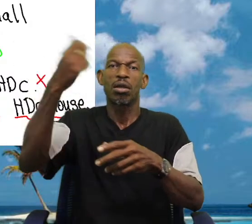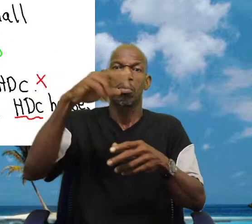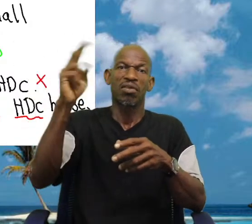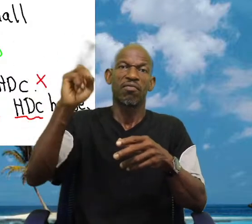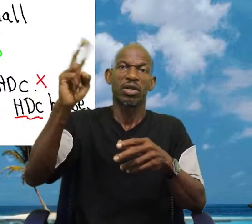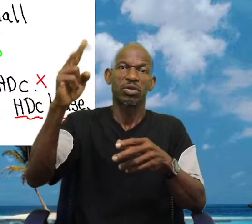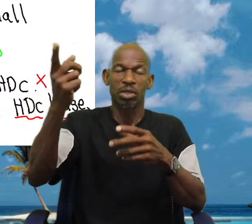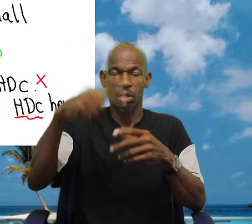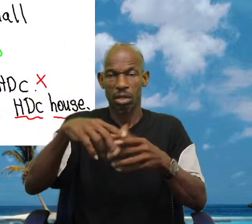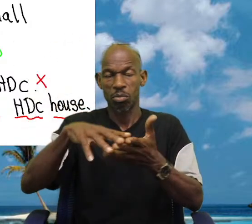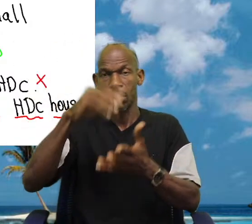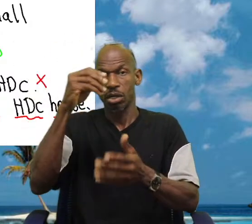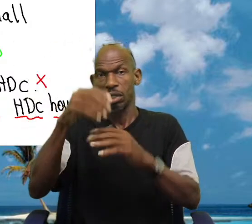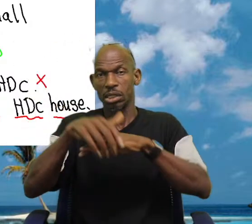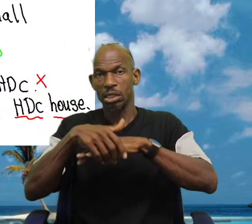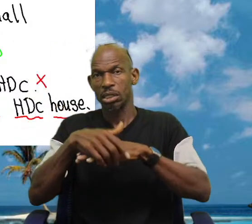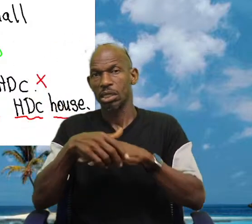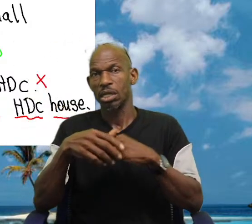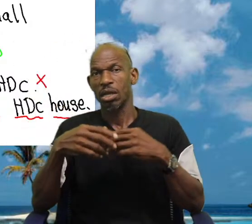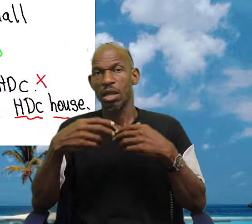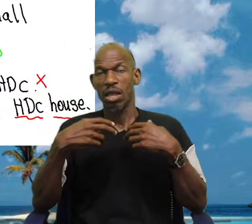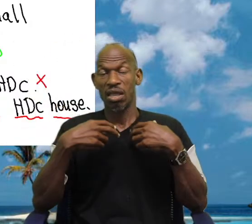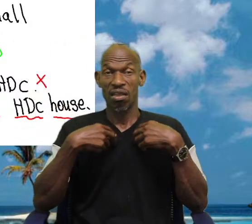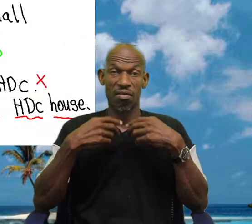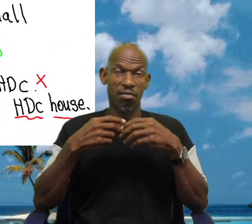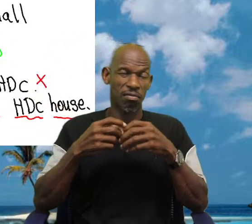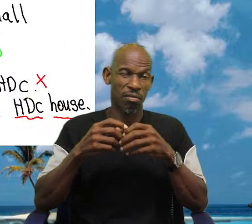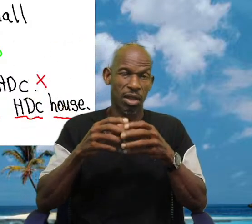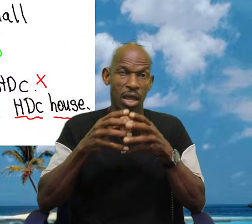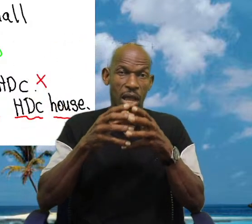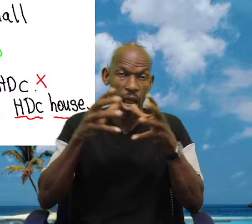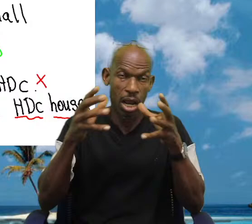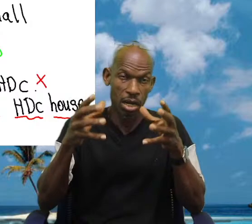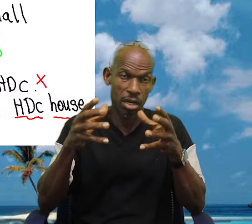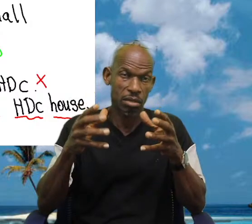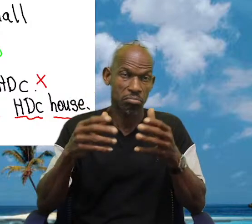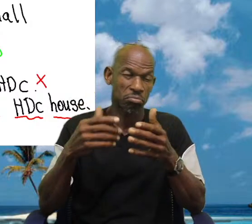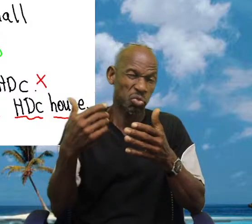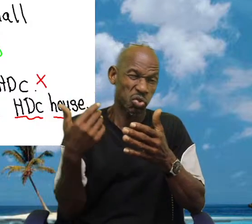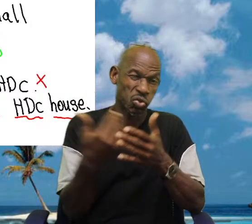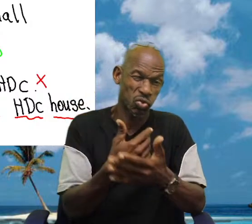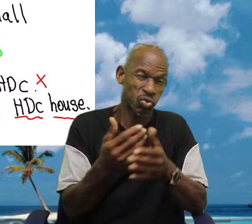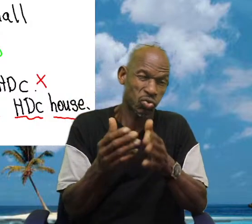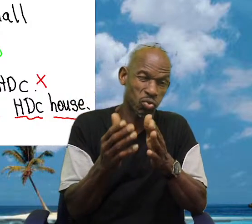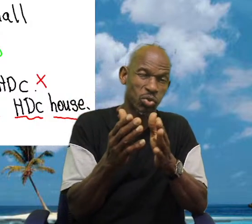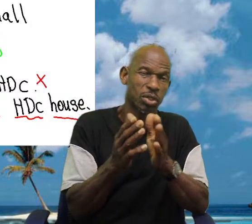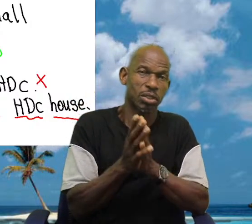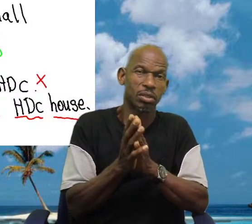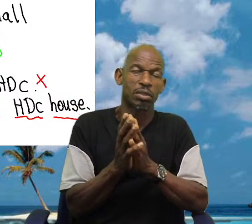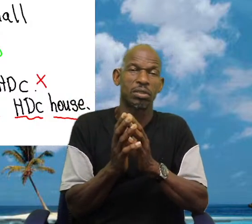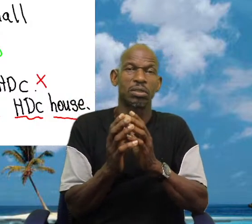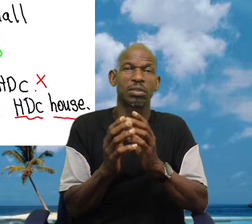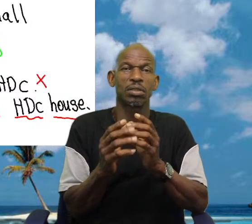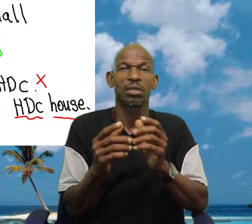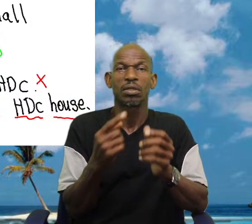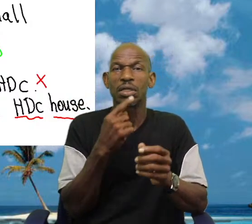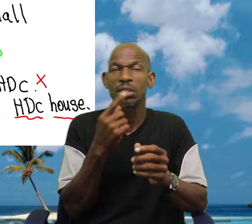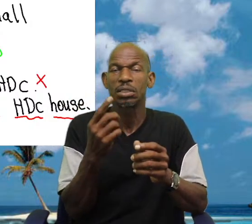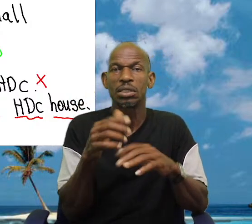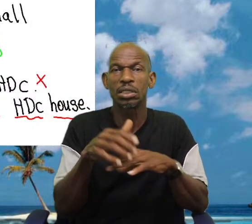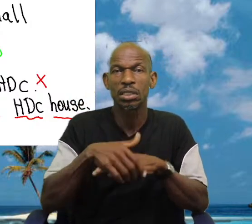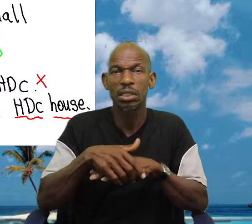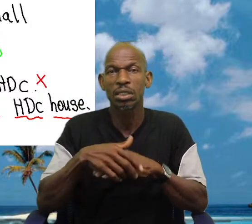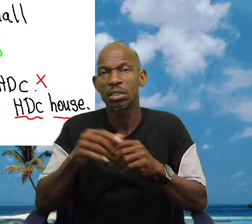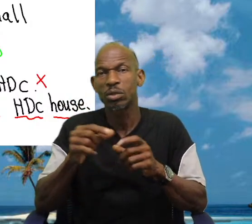learn English. They have to learn a new way of saying English words